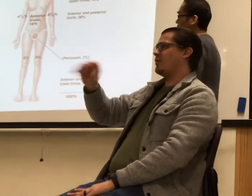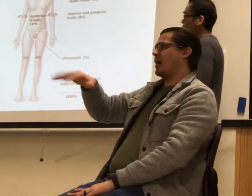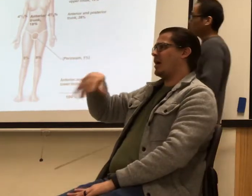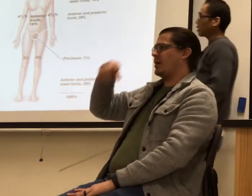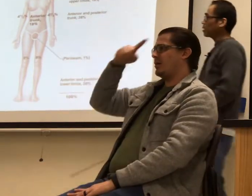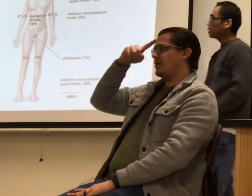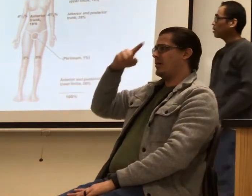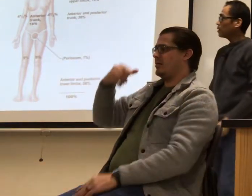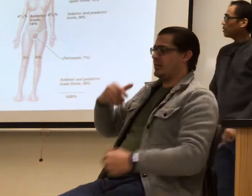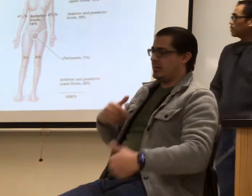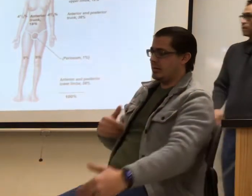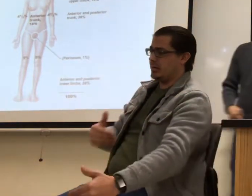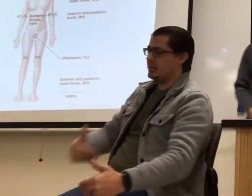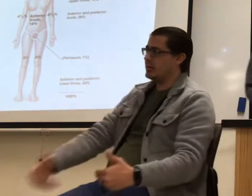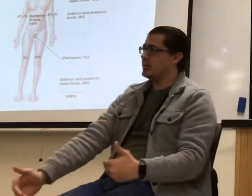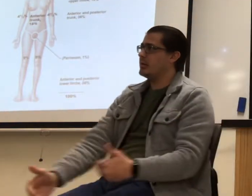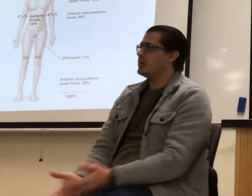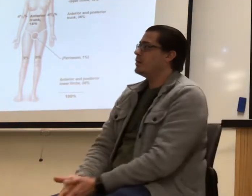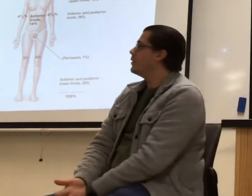for each lower extremity.